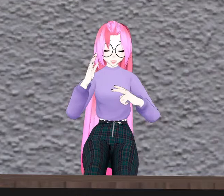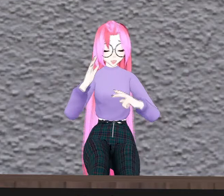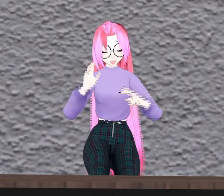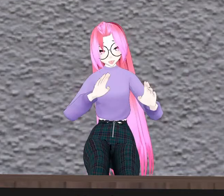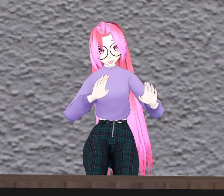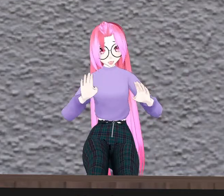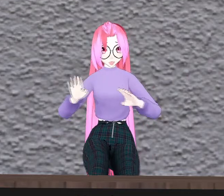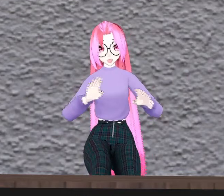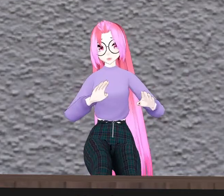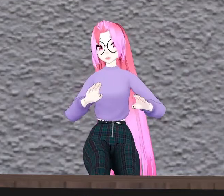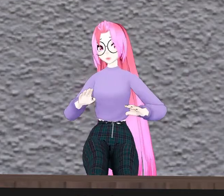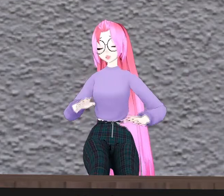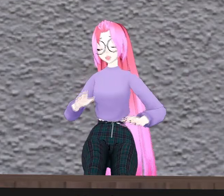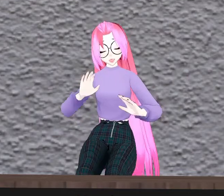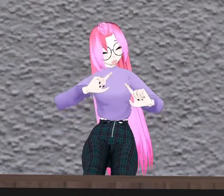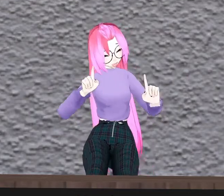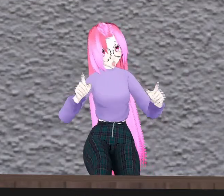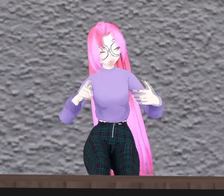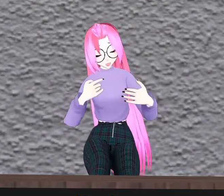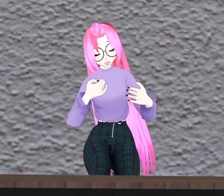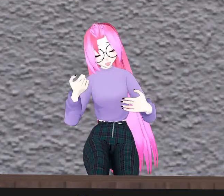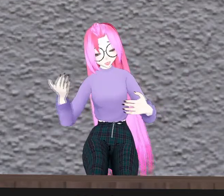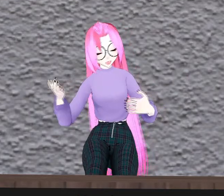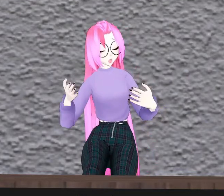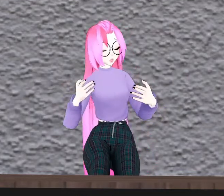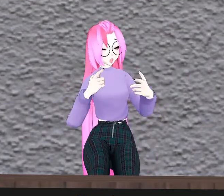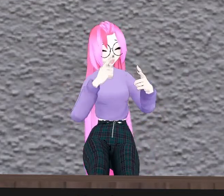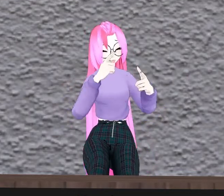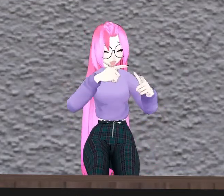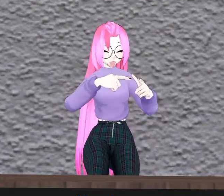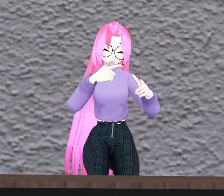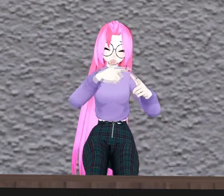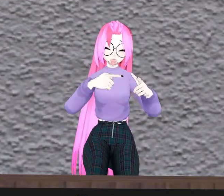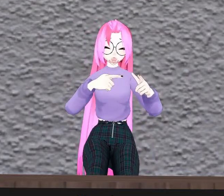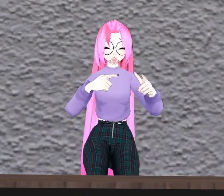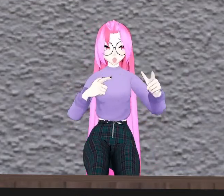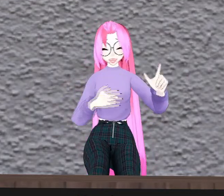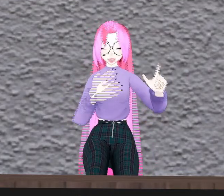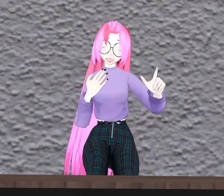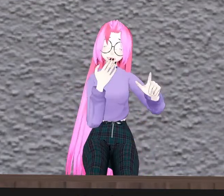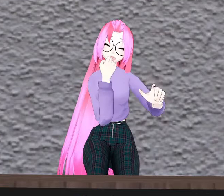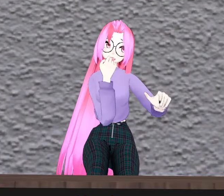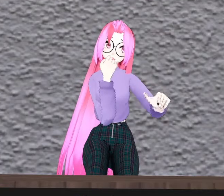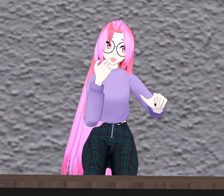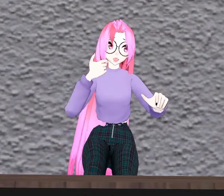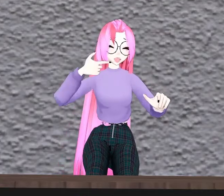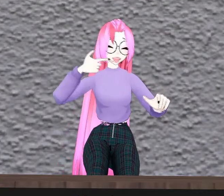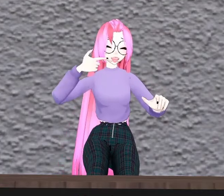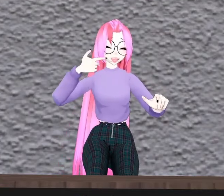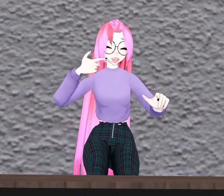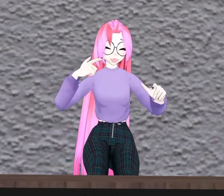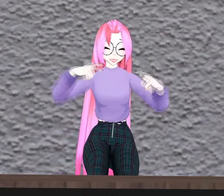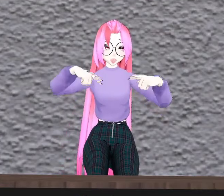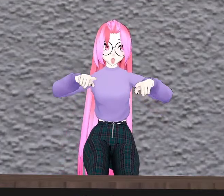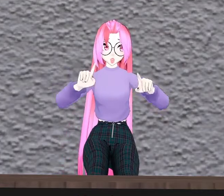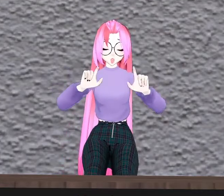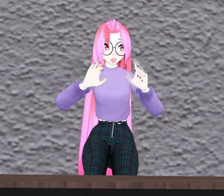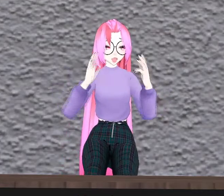I'm a pretty chill person, but we do have a few. Number one rule is please mute your microphone during